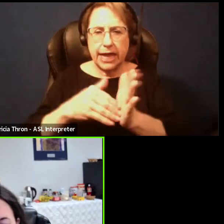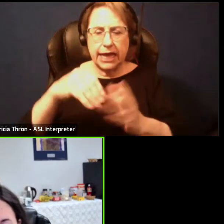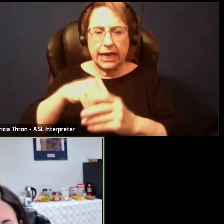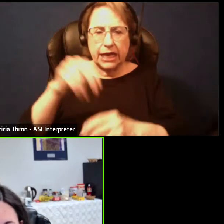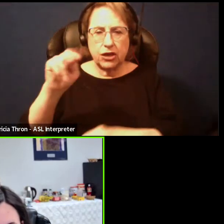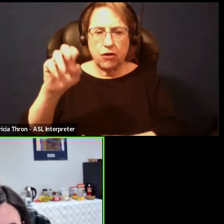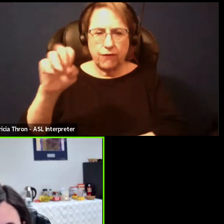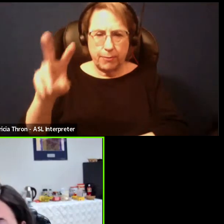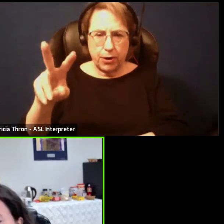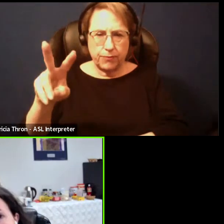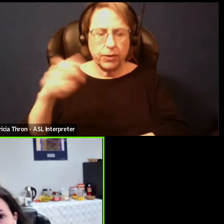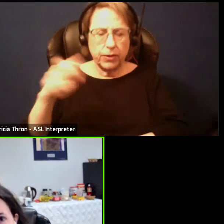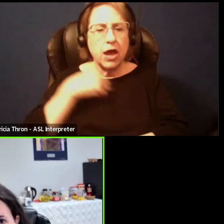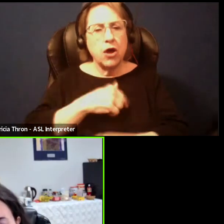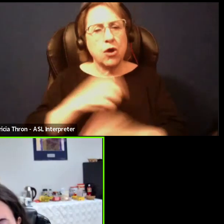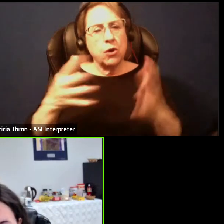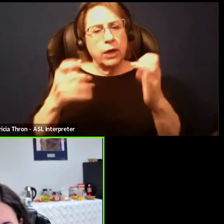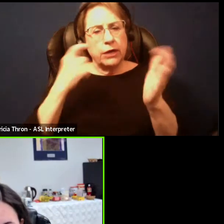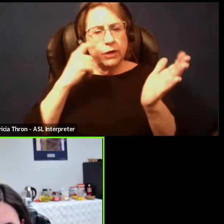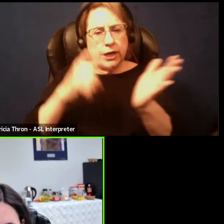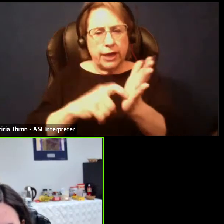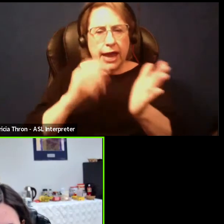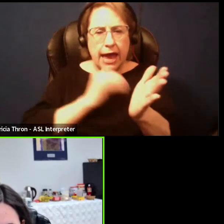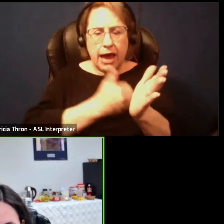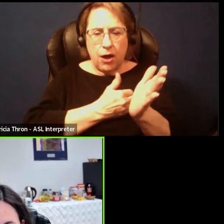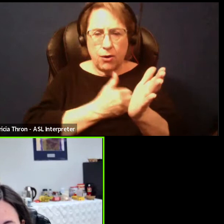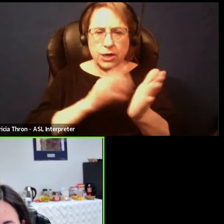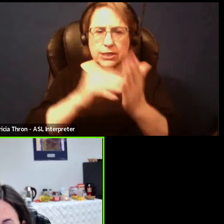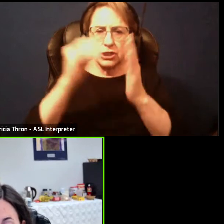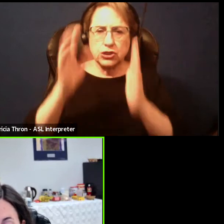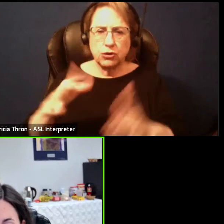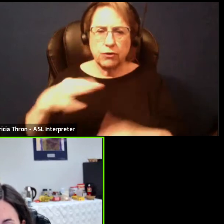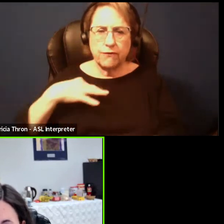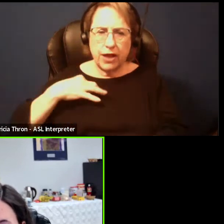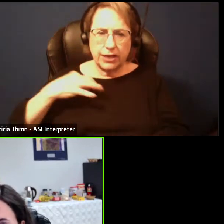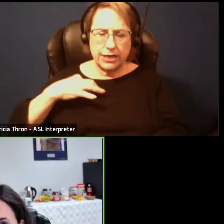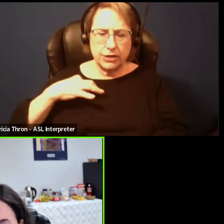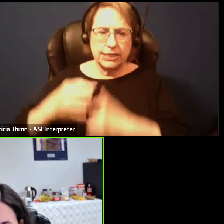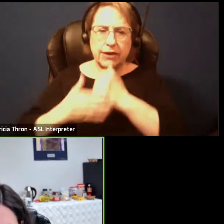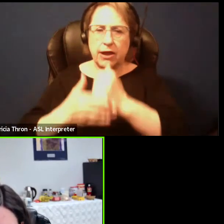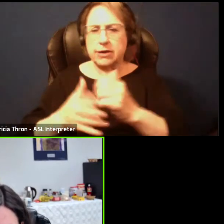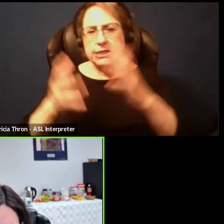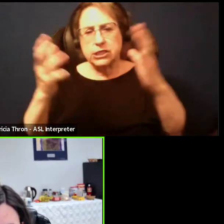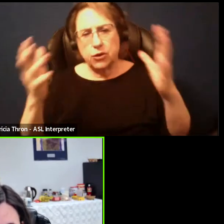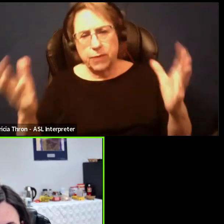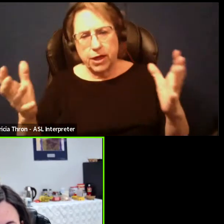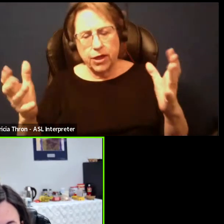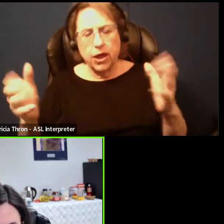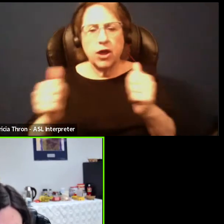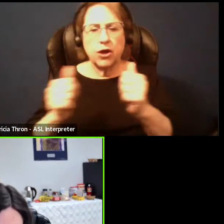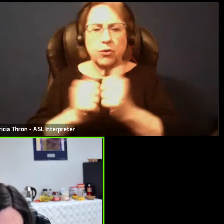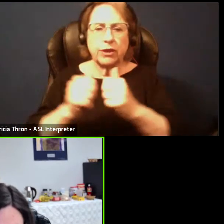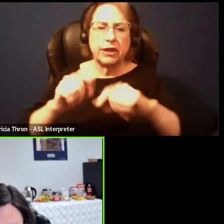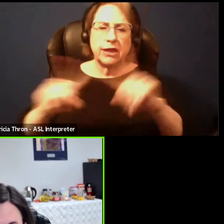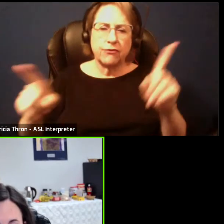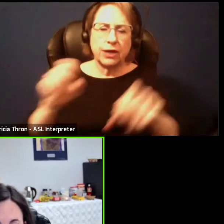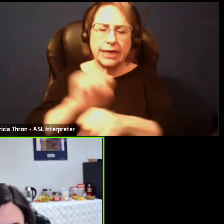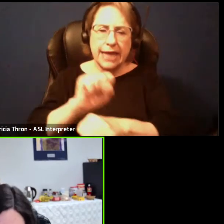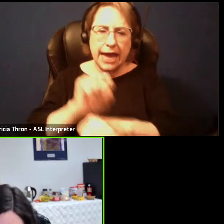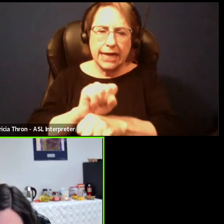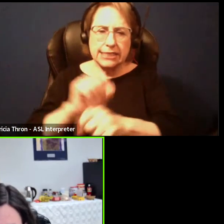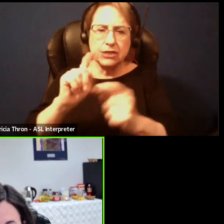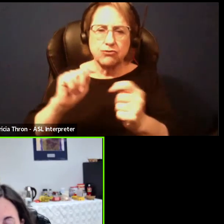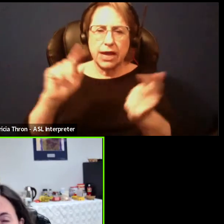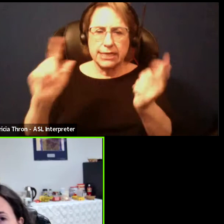volunteers who have helped us tremendously over this endeavor. They assist with various administrative tasks,